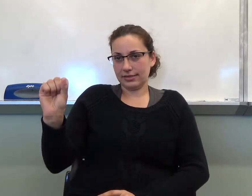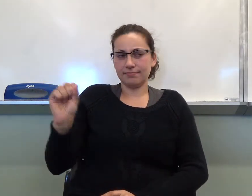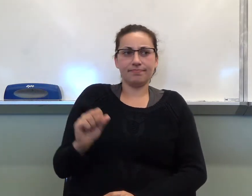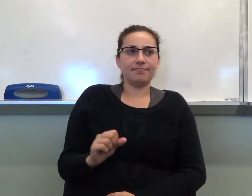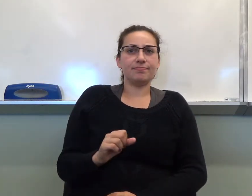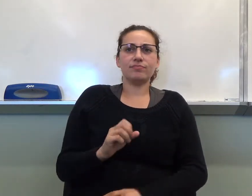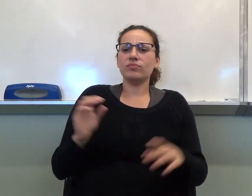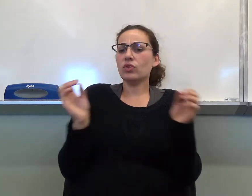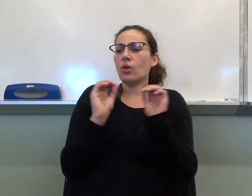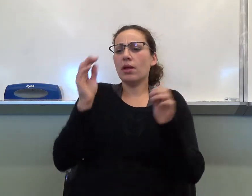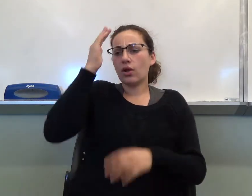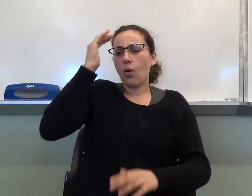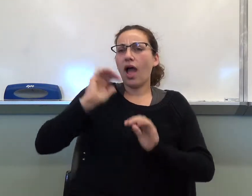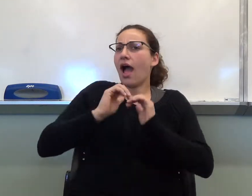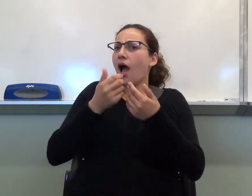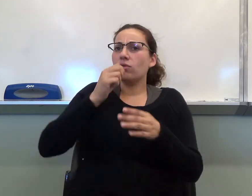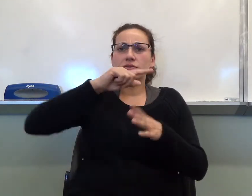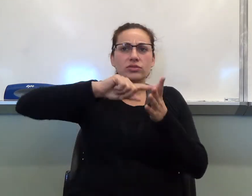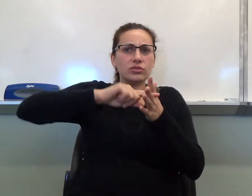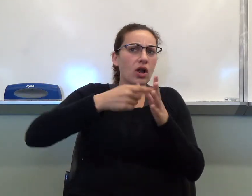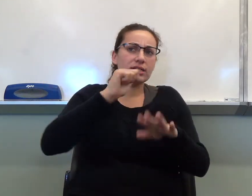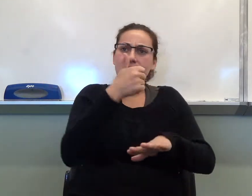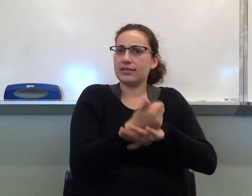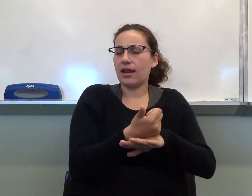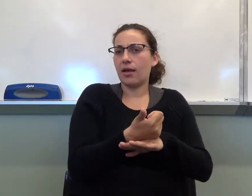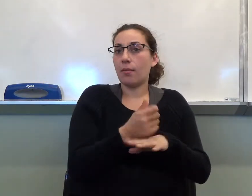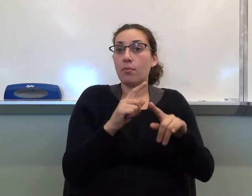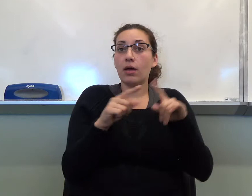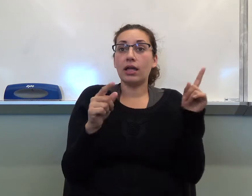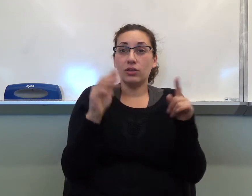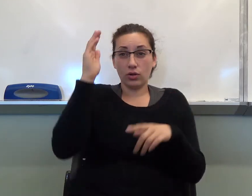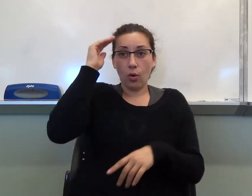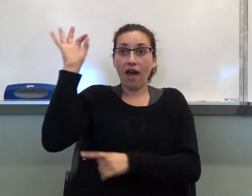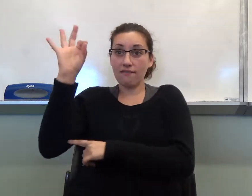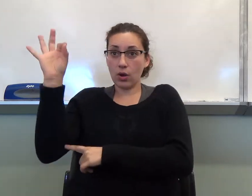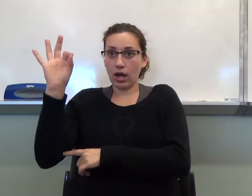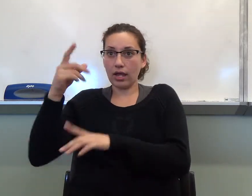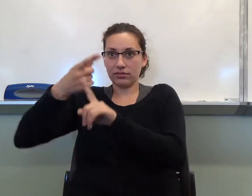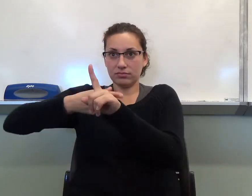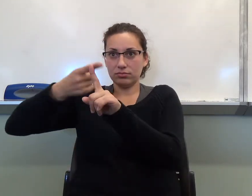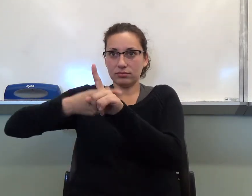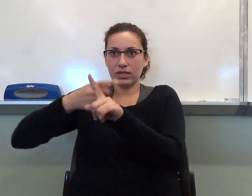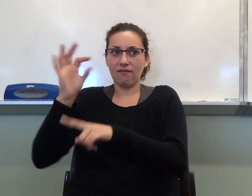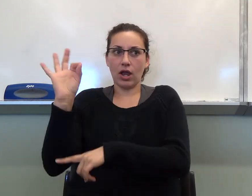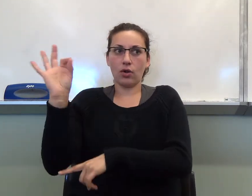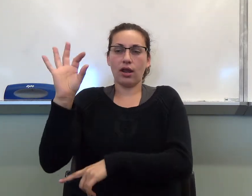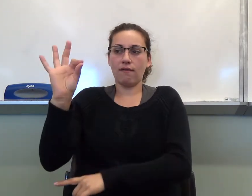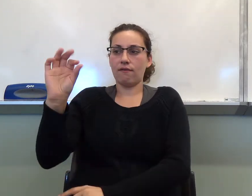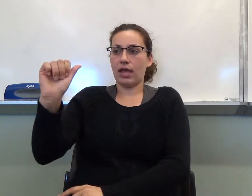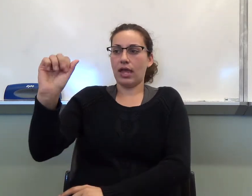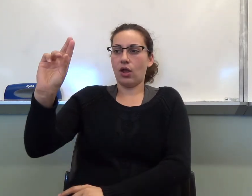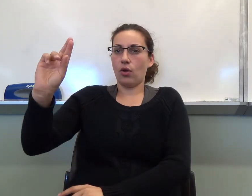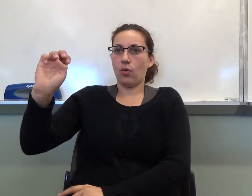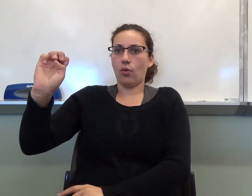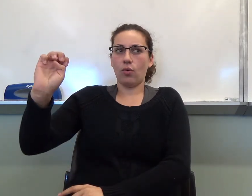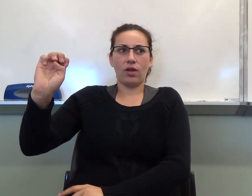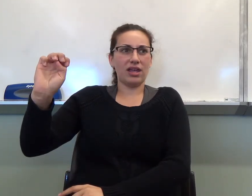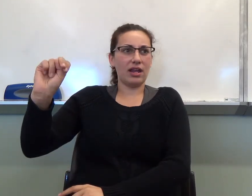created. In Fahrenheit, you know, what's the freezing point of water? 32 degrees, right?